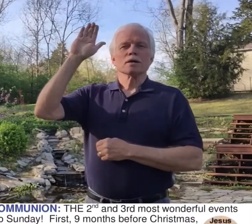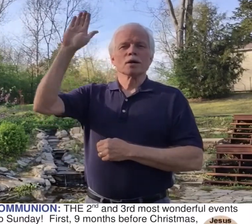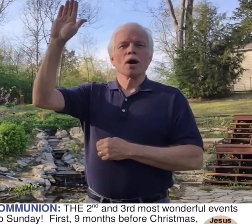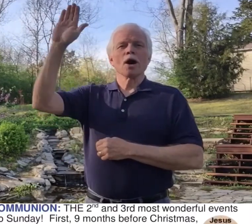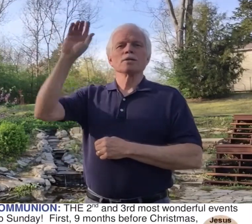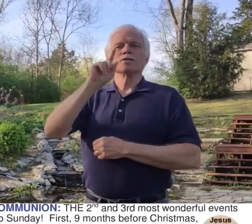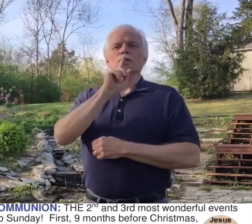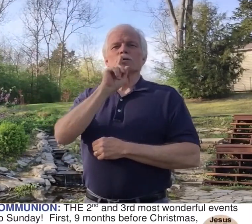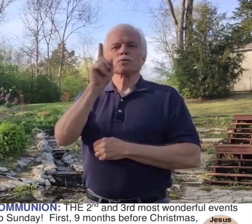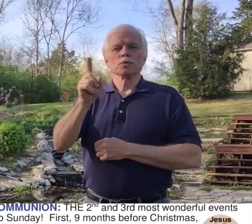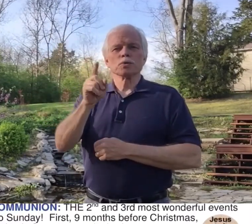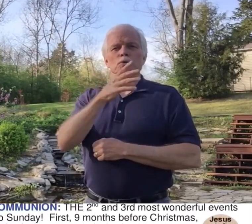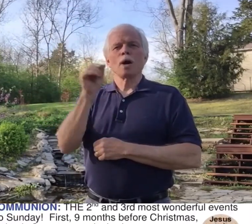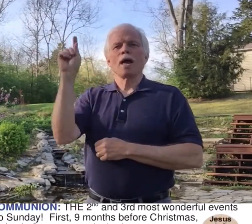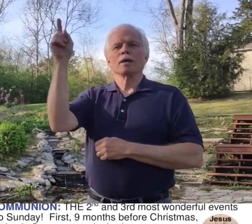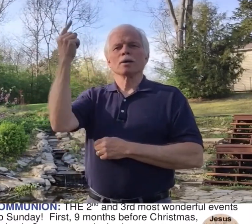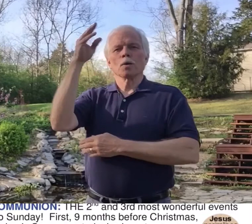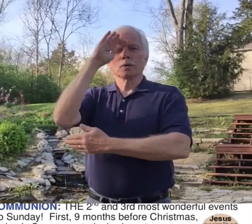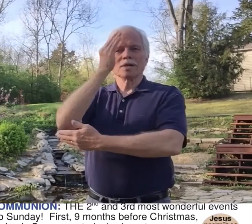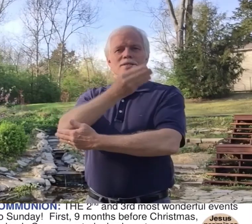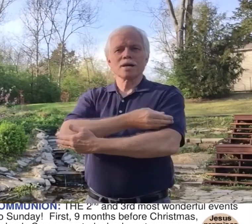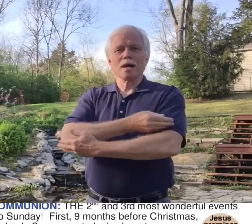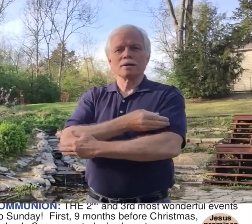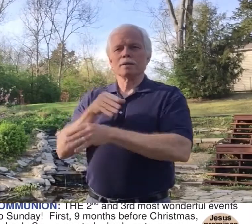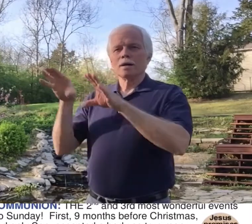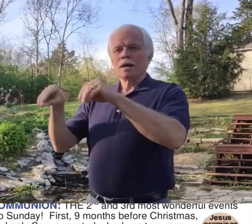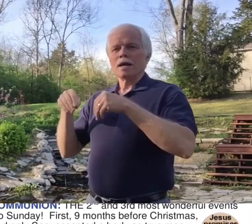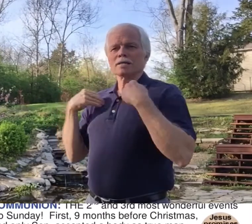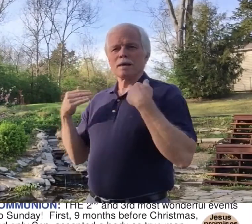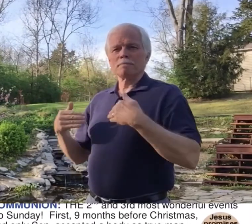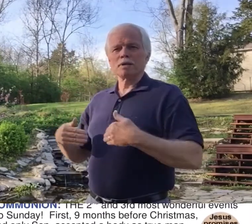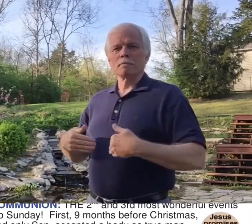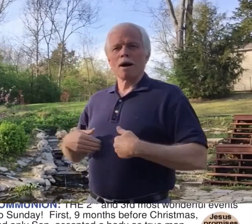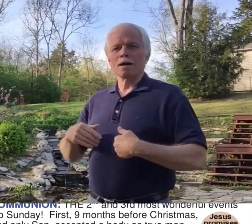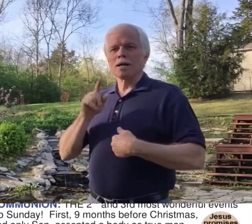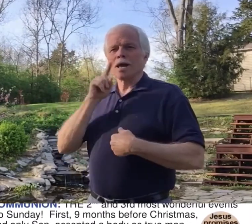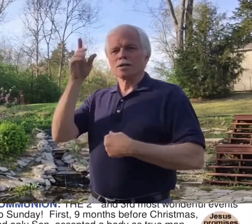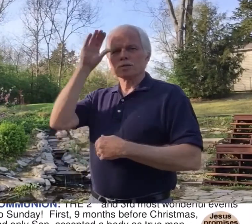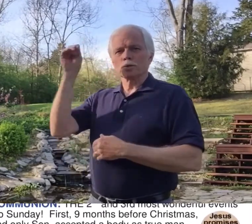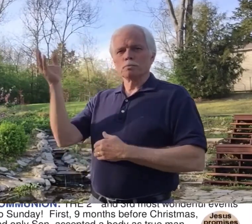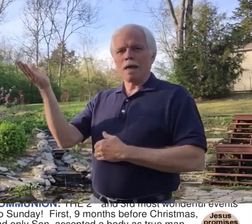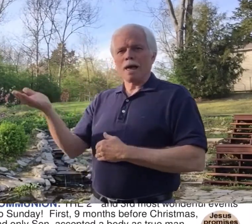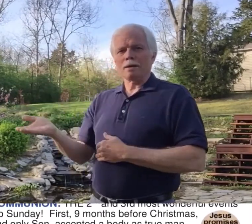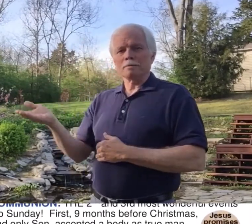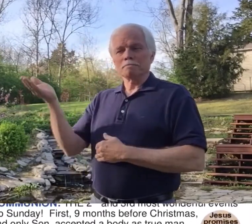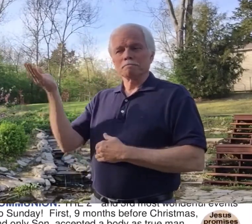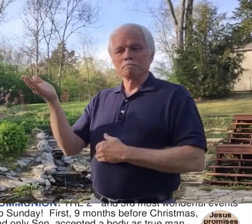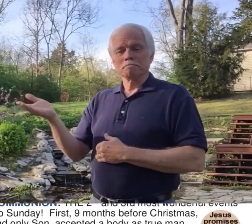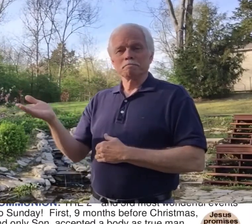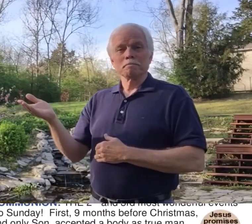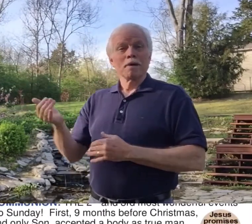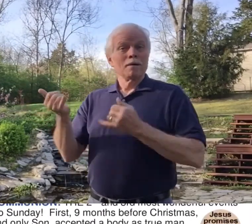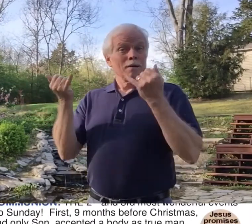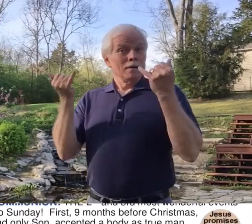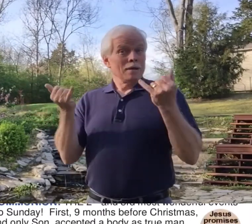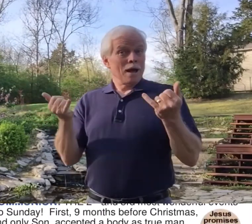God's true and only Son, accepted a body as true man. Now,